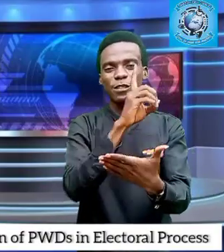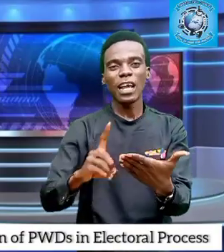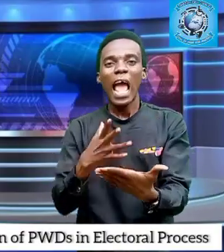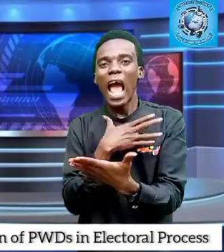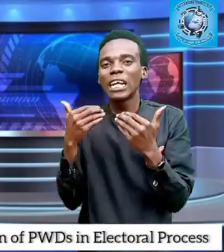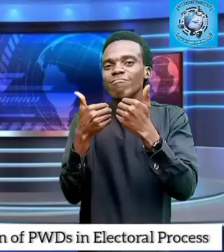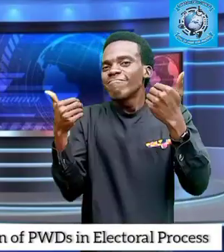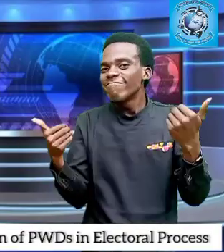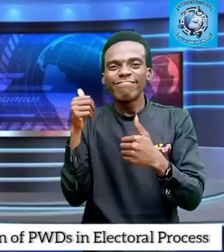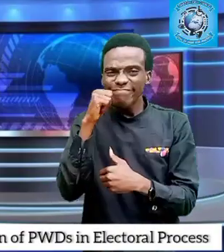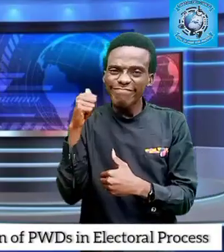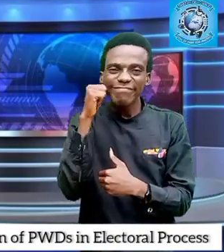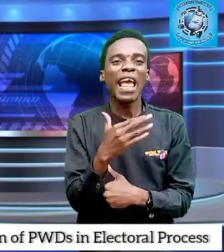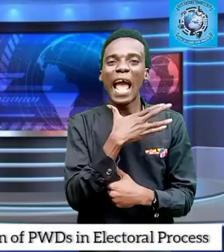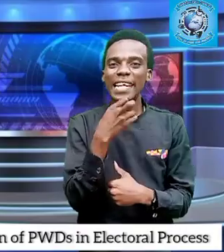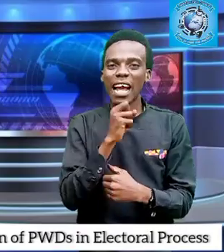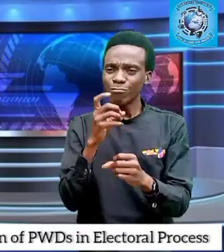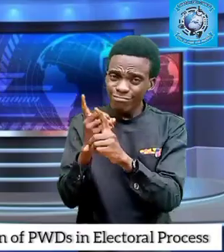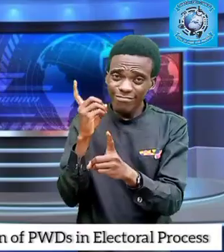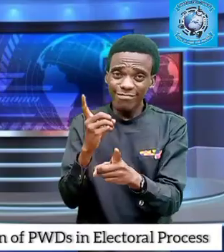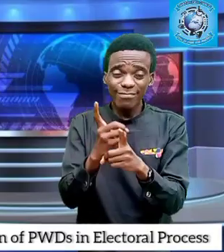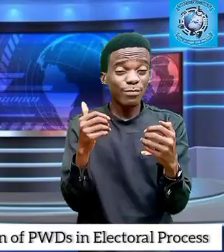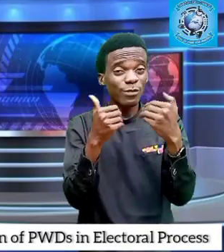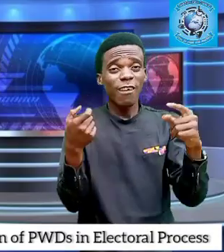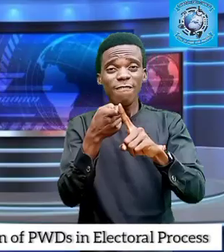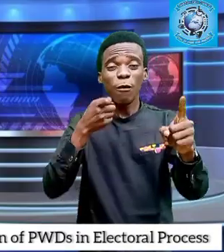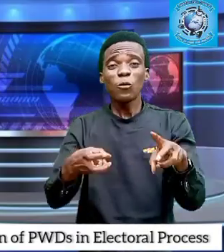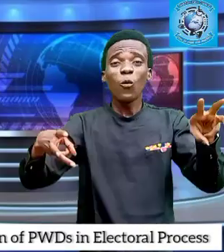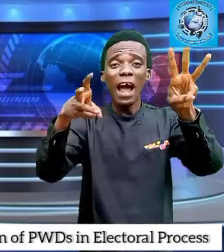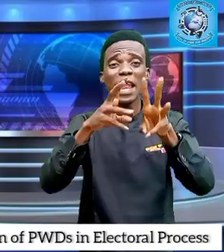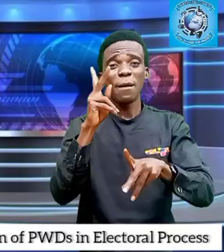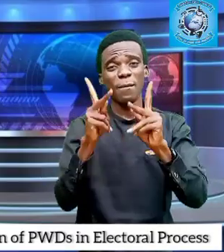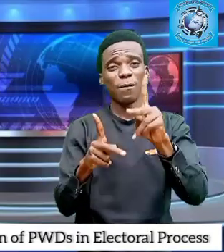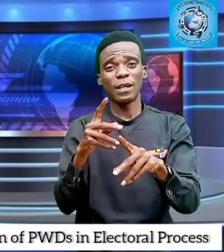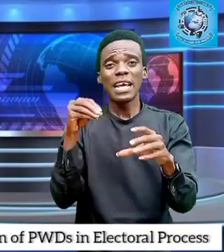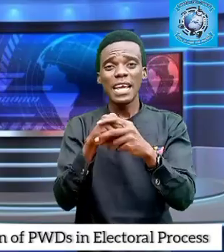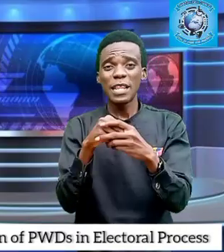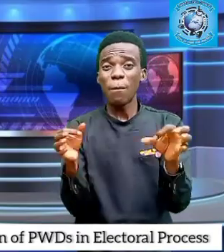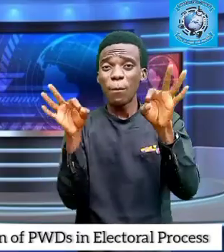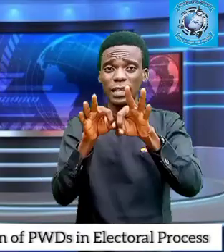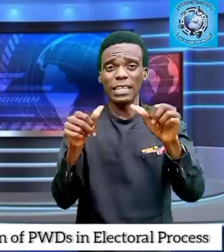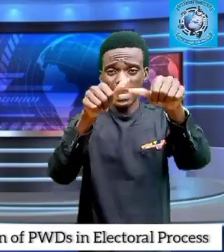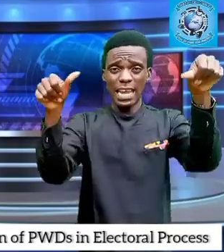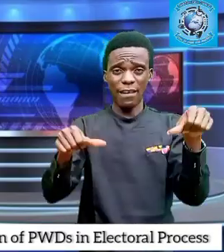and exclusion daily and are regularly segregated from the wider population in key areas.